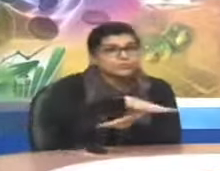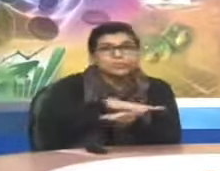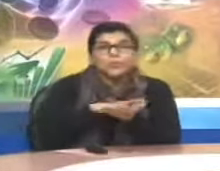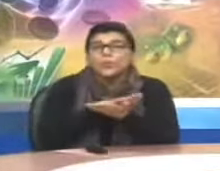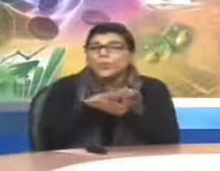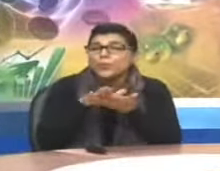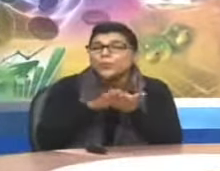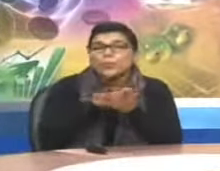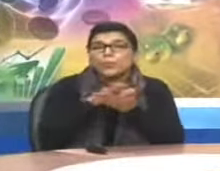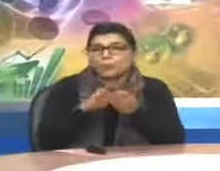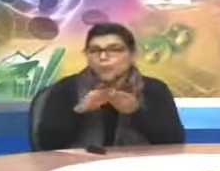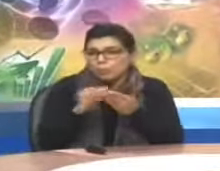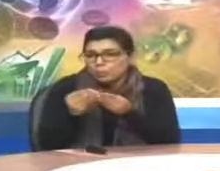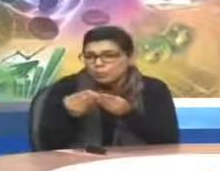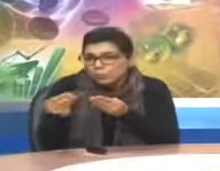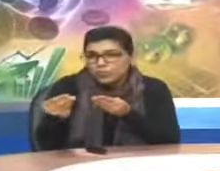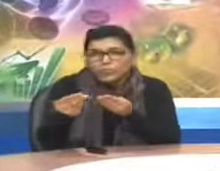various parts of the city,